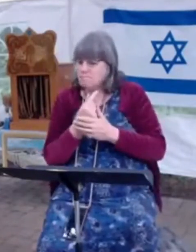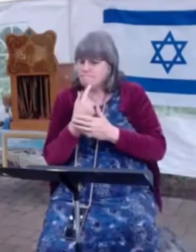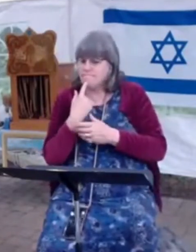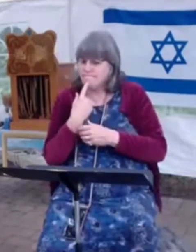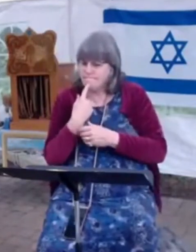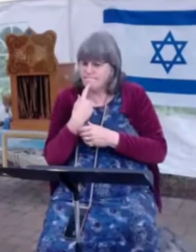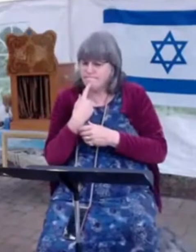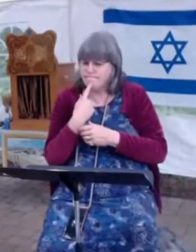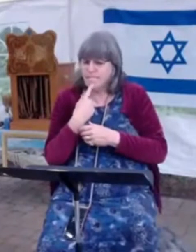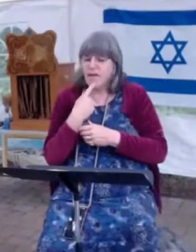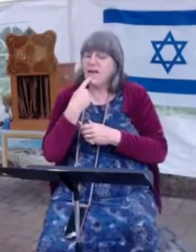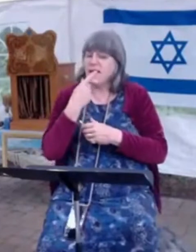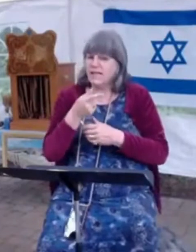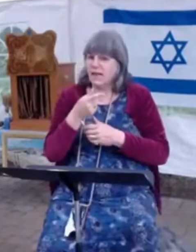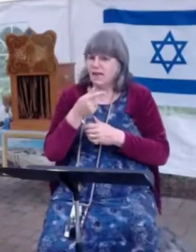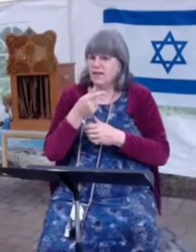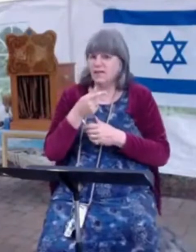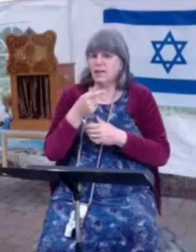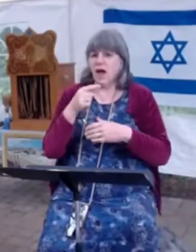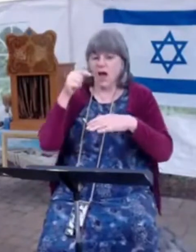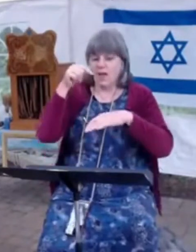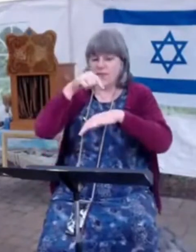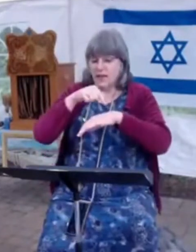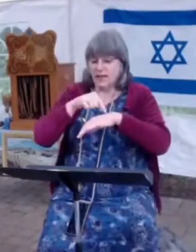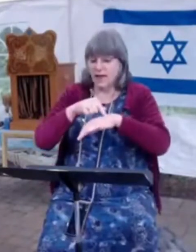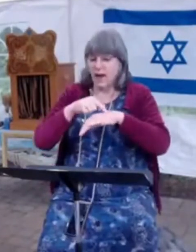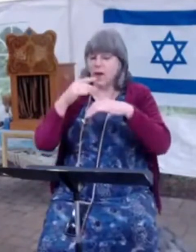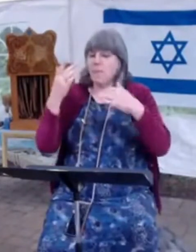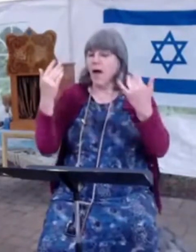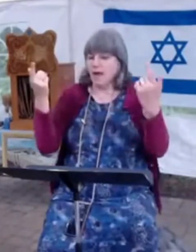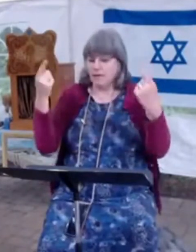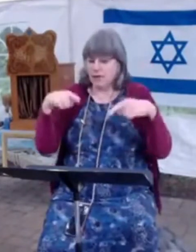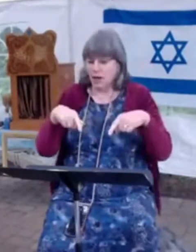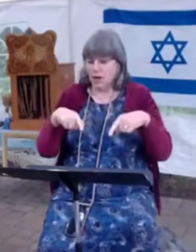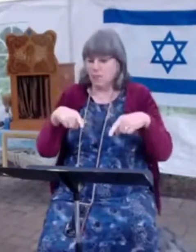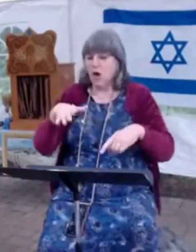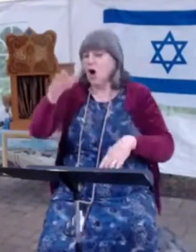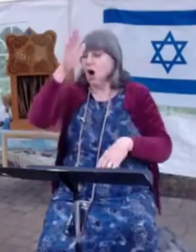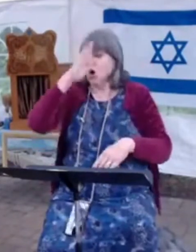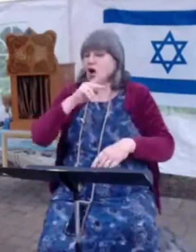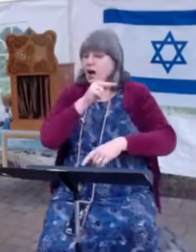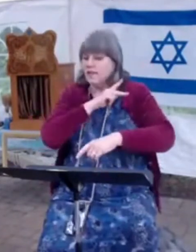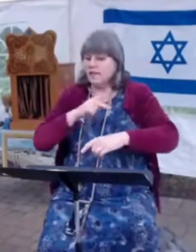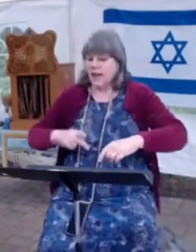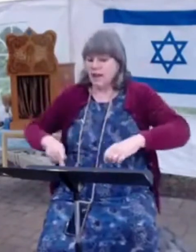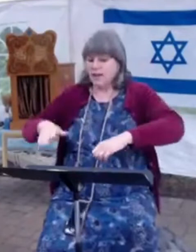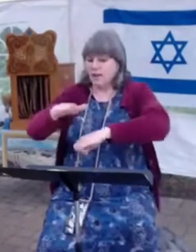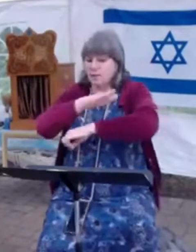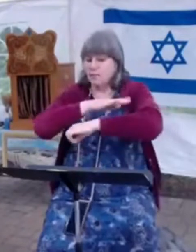And if you look at the text, it says, proclaiming the good news from God, colon.